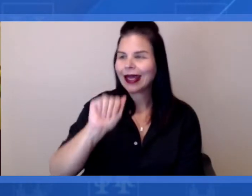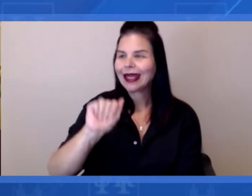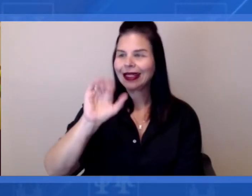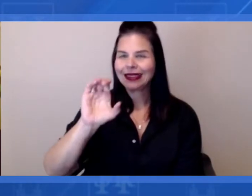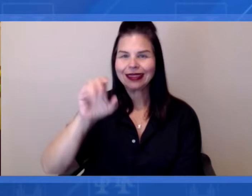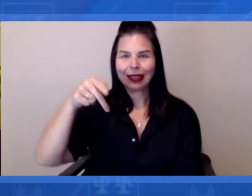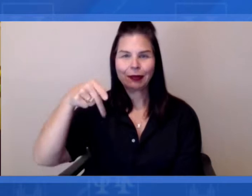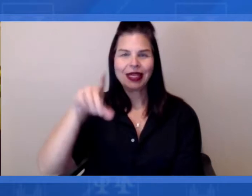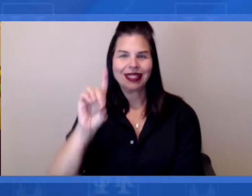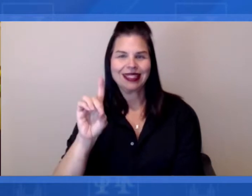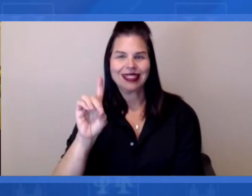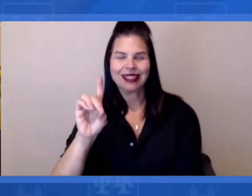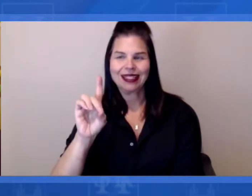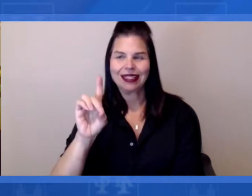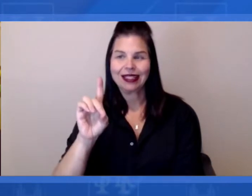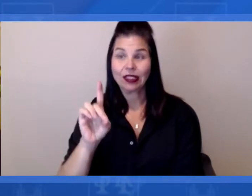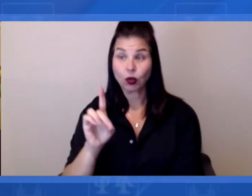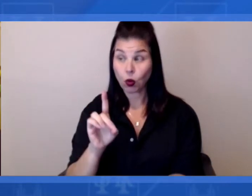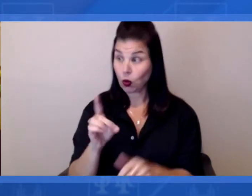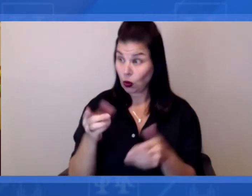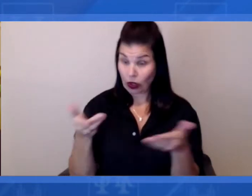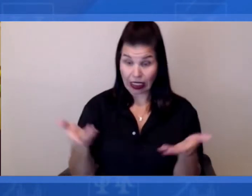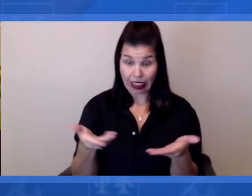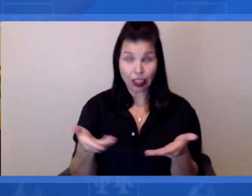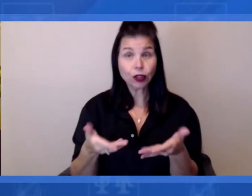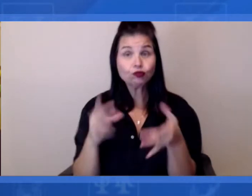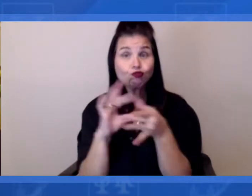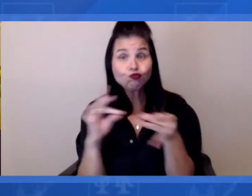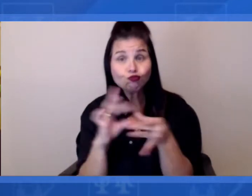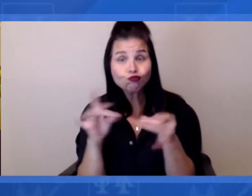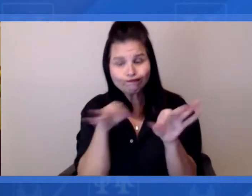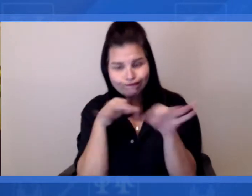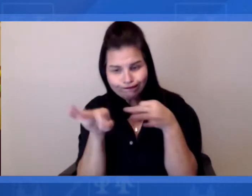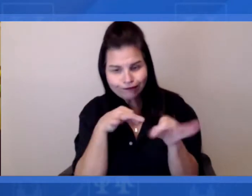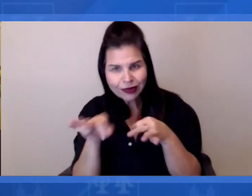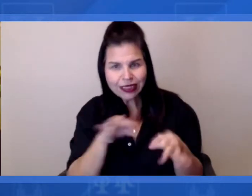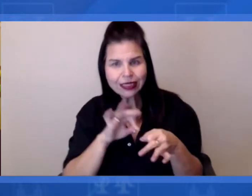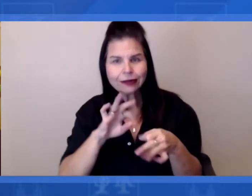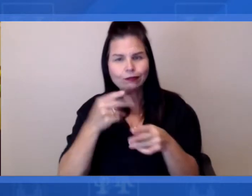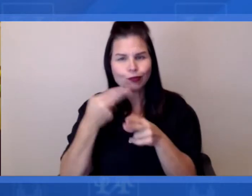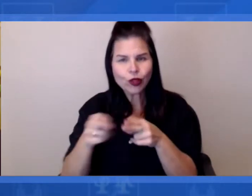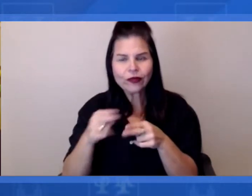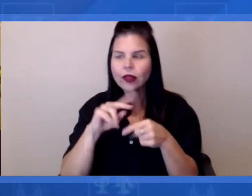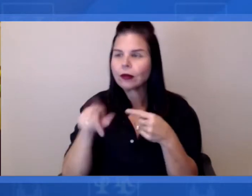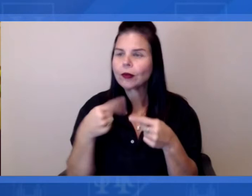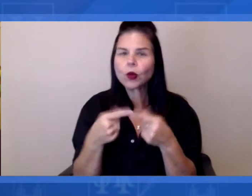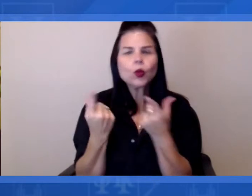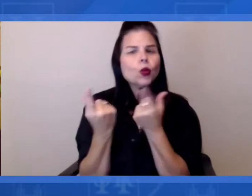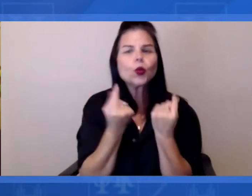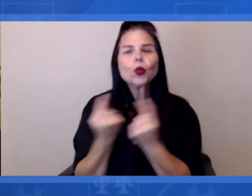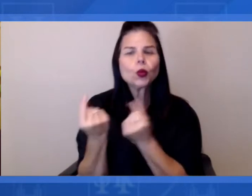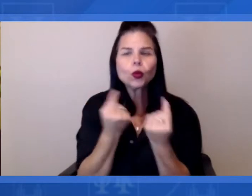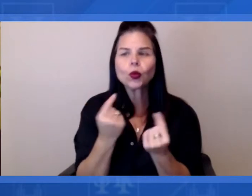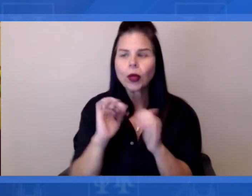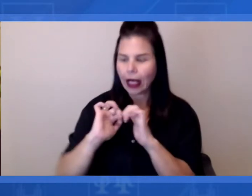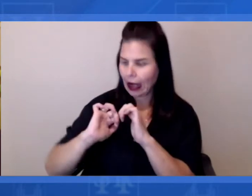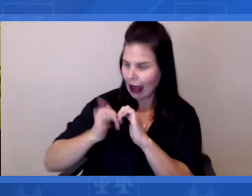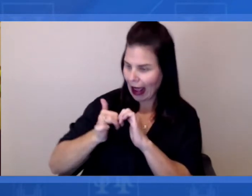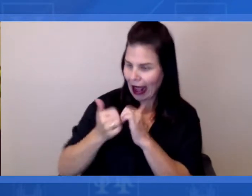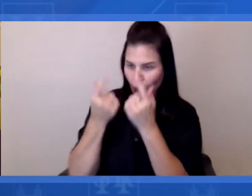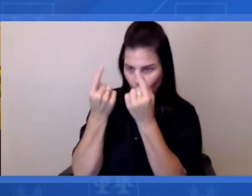I'm here to give you a brief introduction to what we do at the Transportation Working Group and how we do